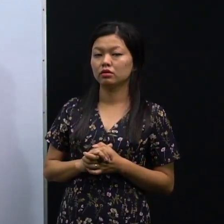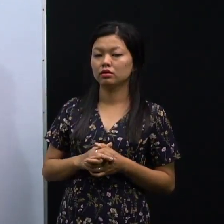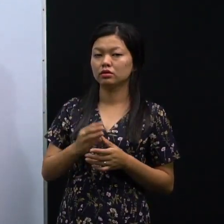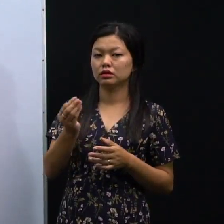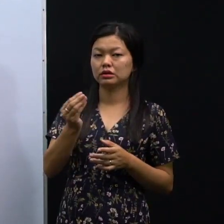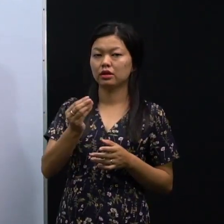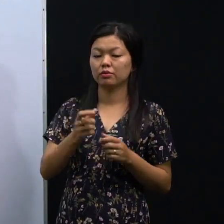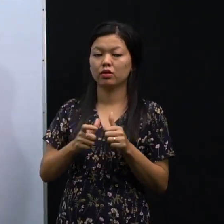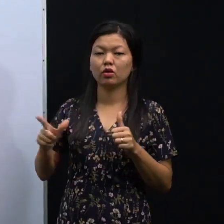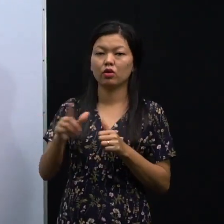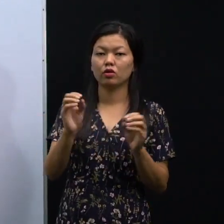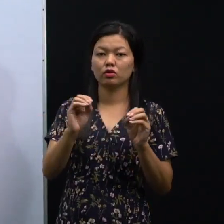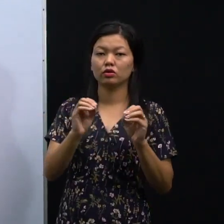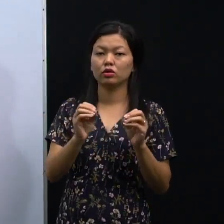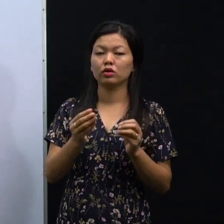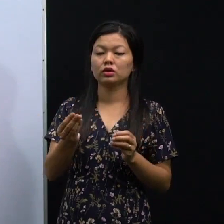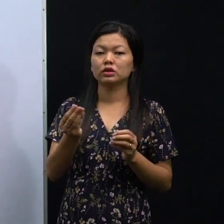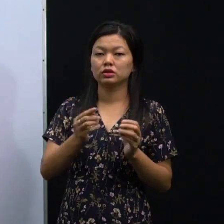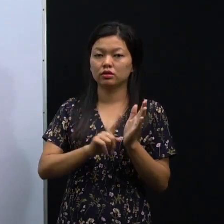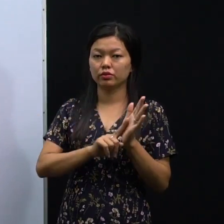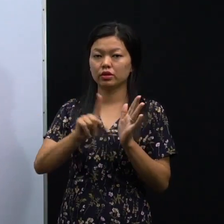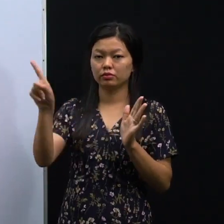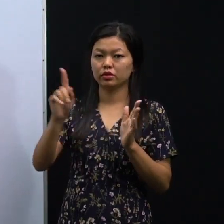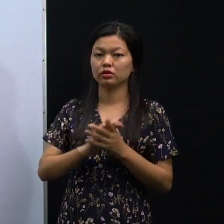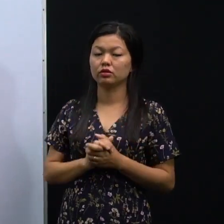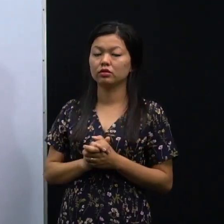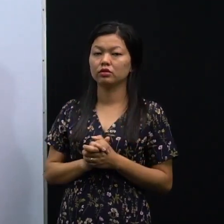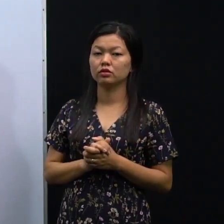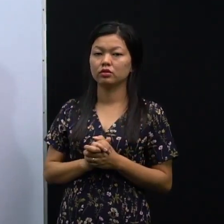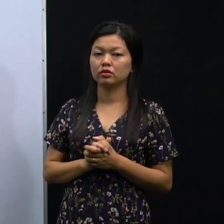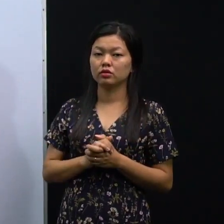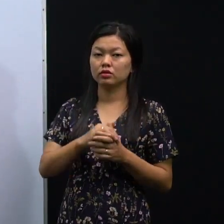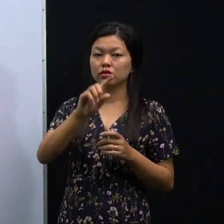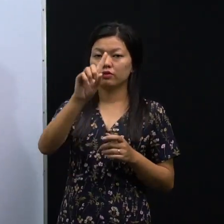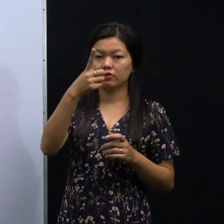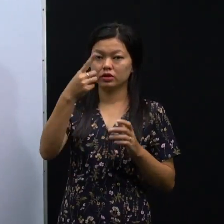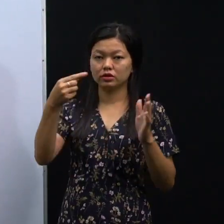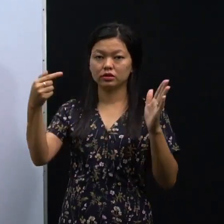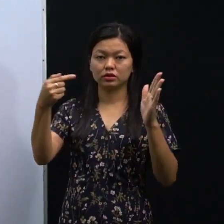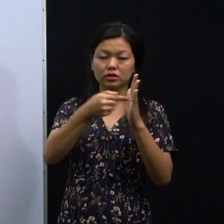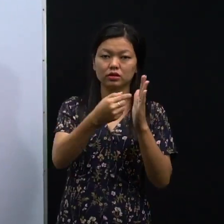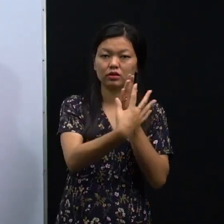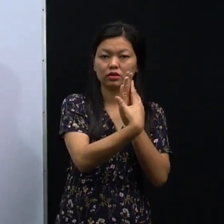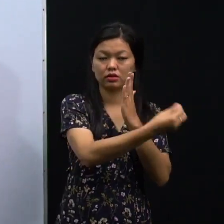Some alpha particles deflated. And the third is 1 out of